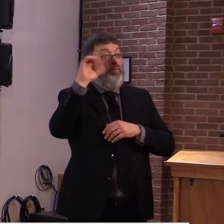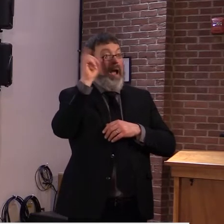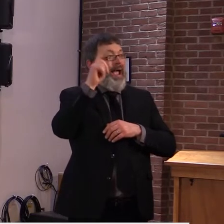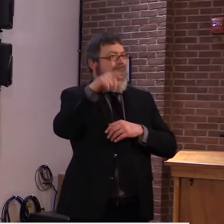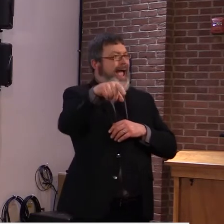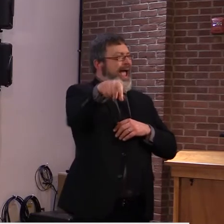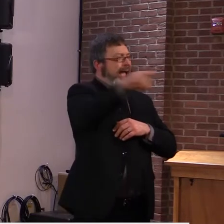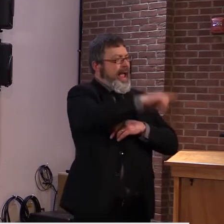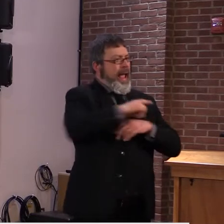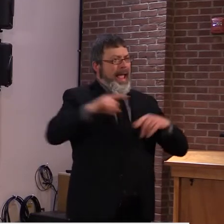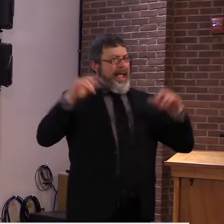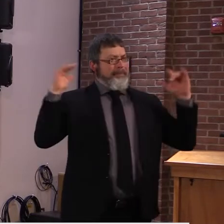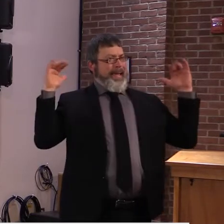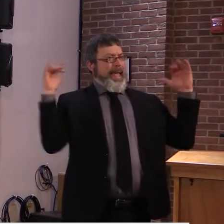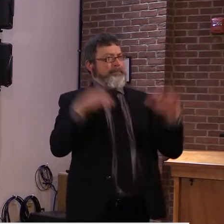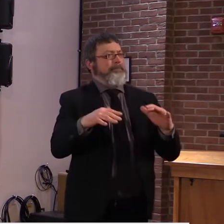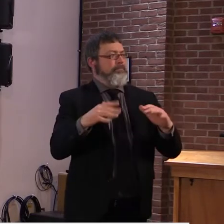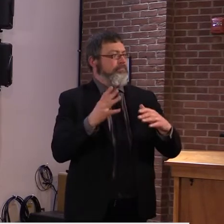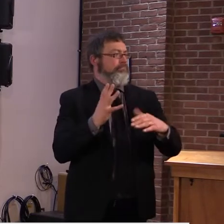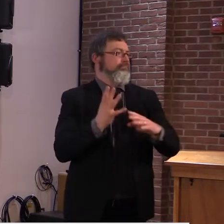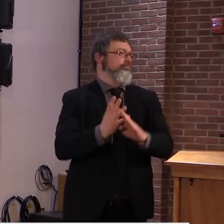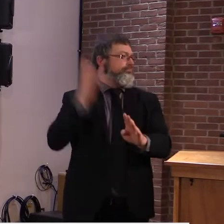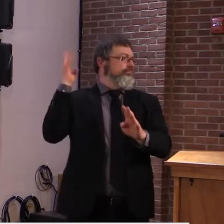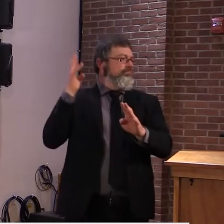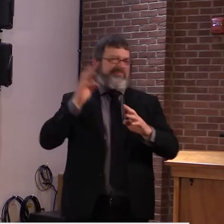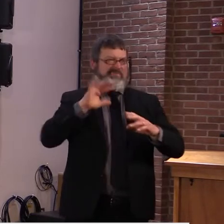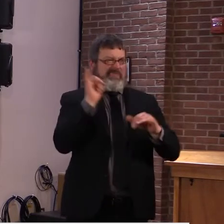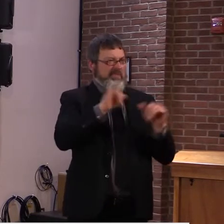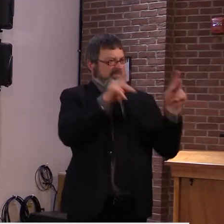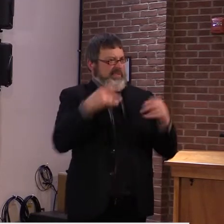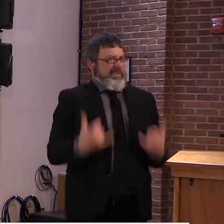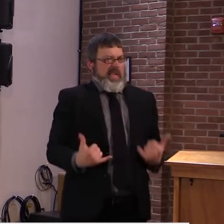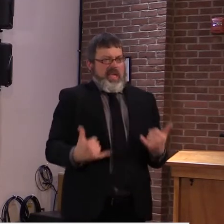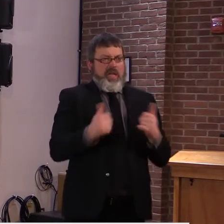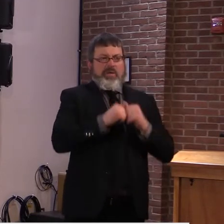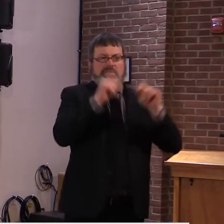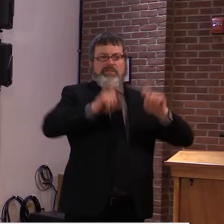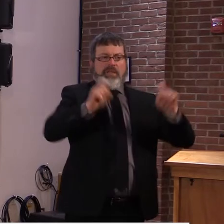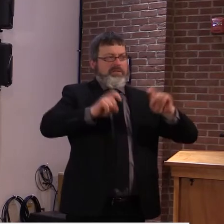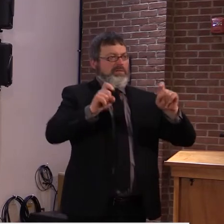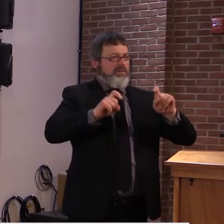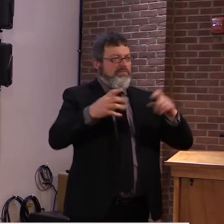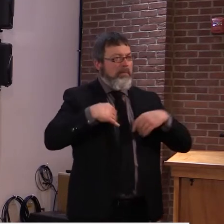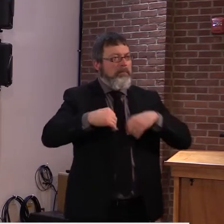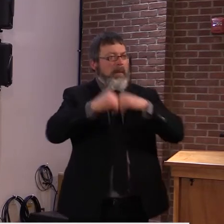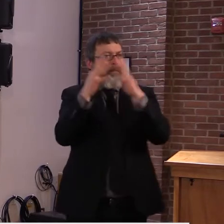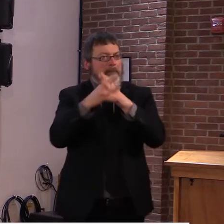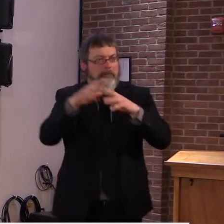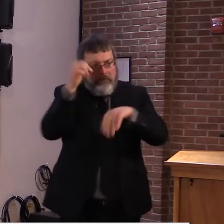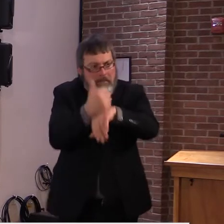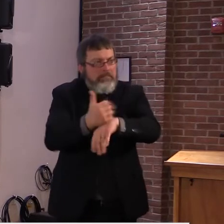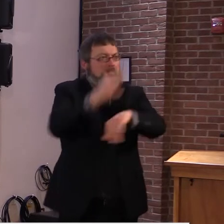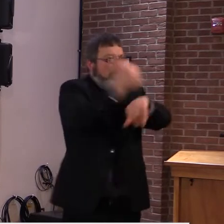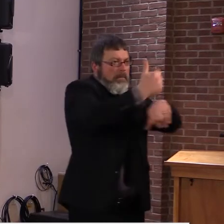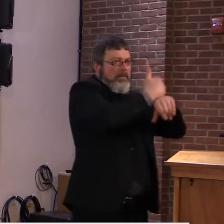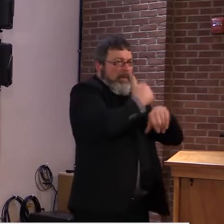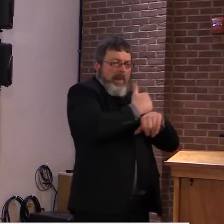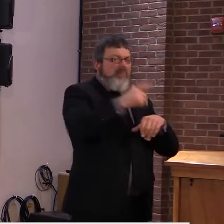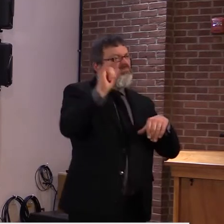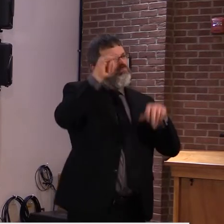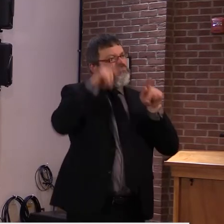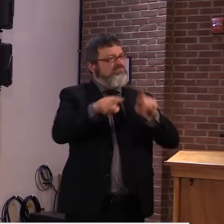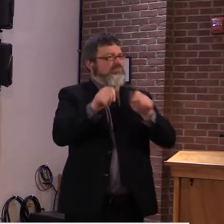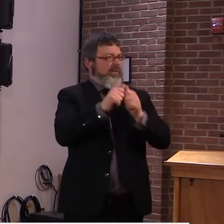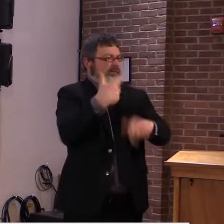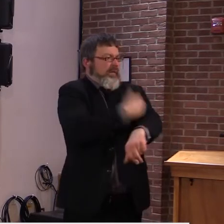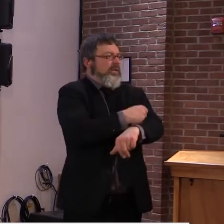to what goes on in testing, whether that be at one of our new expanded test sites, whether that be at a place like